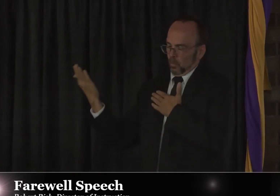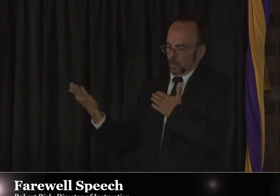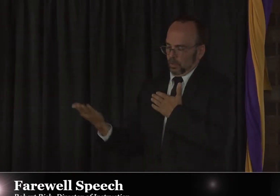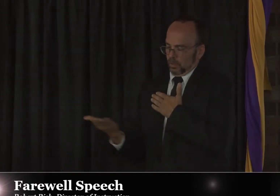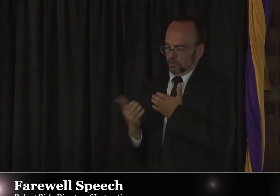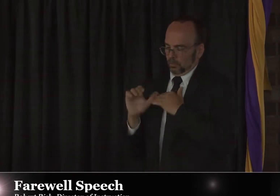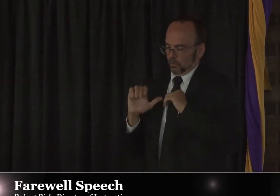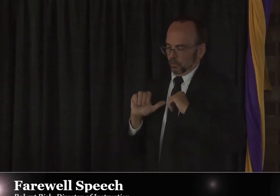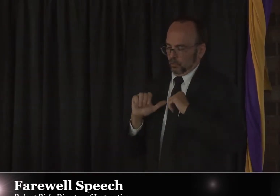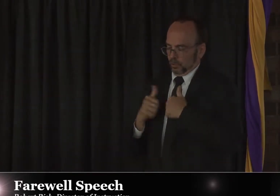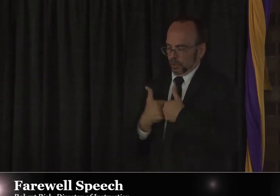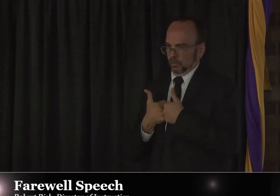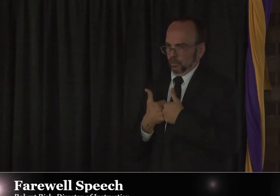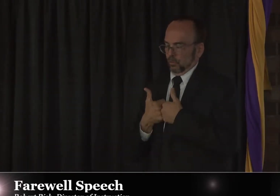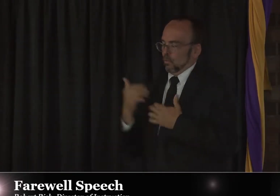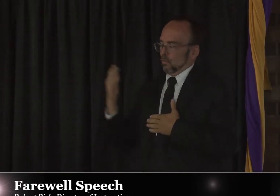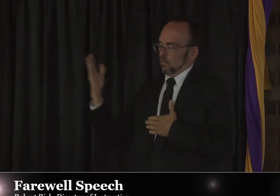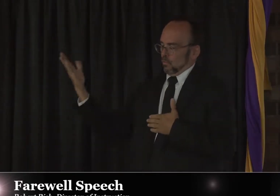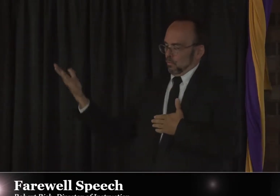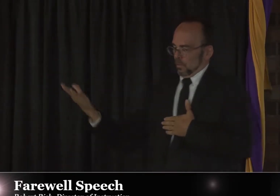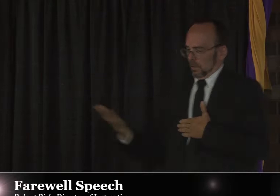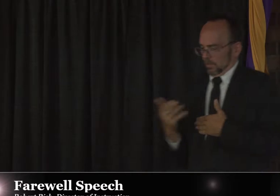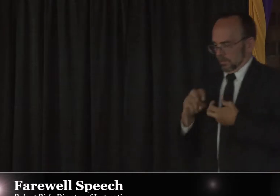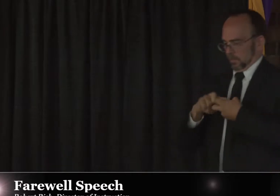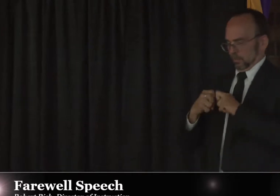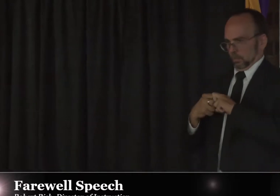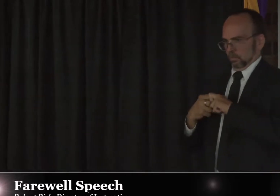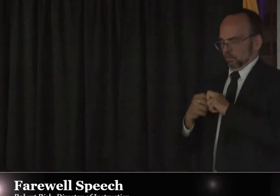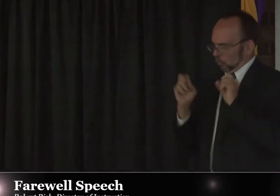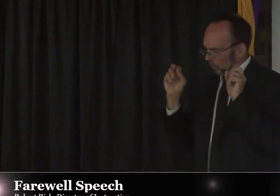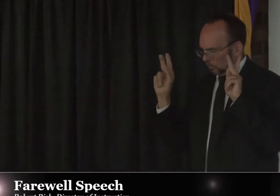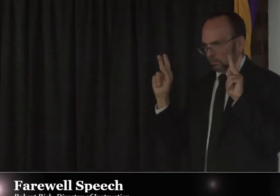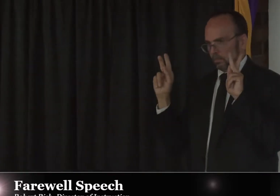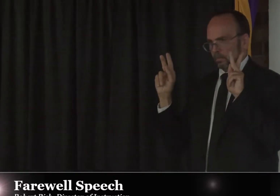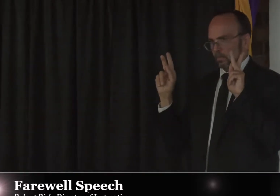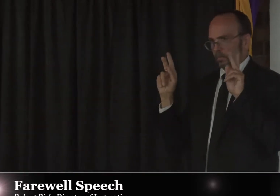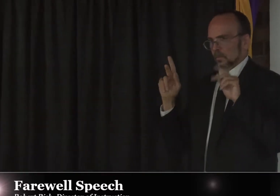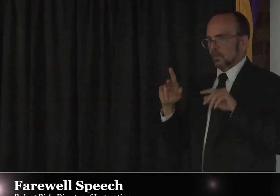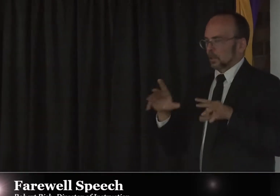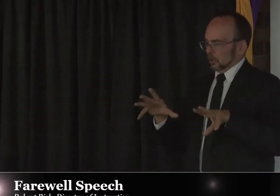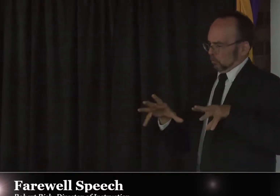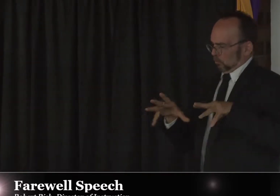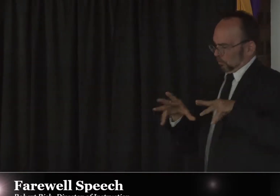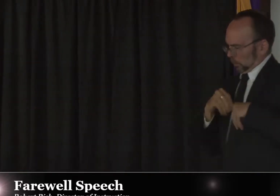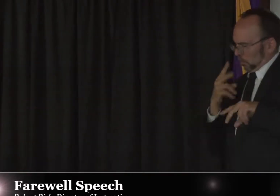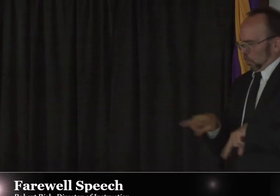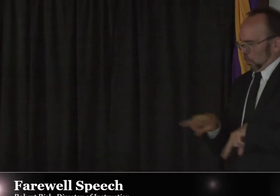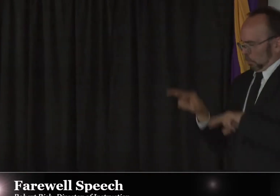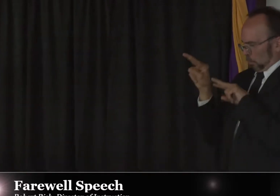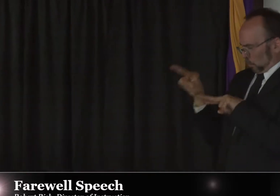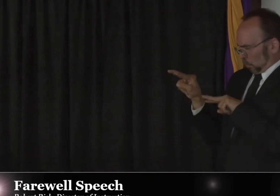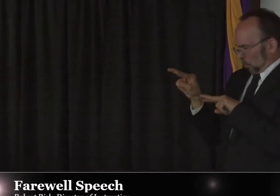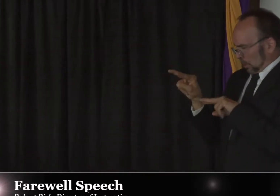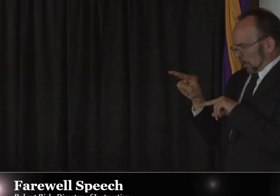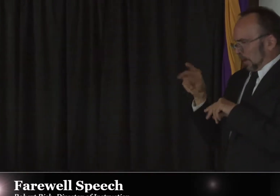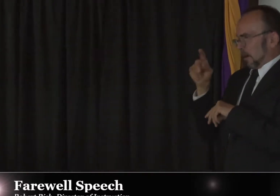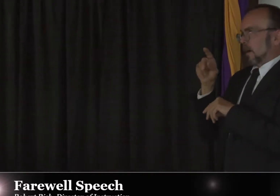willing to say, bring it on. Bring the challenge. Problems are okay. I'm going to accept